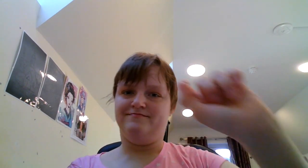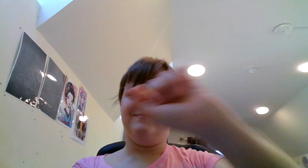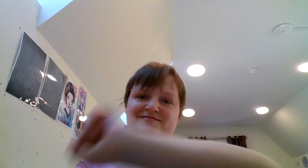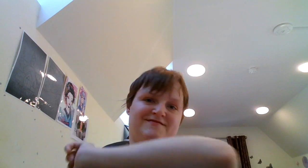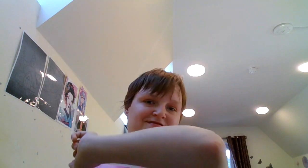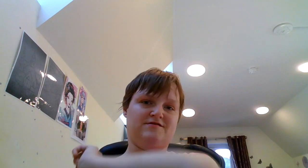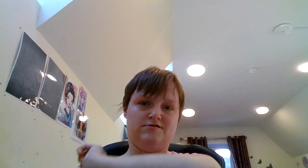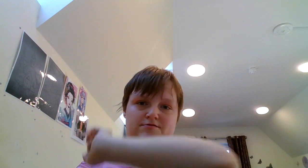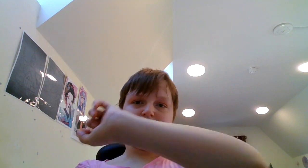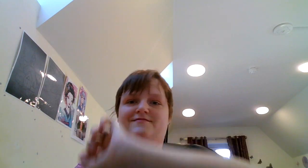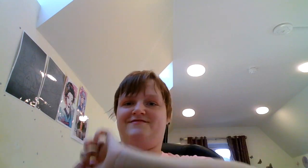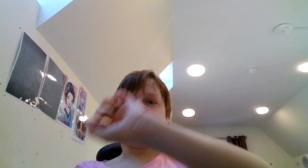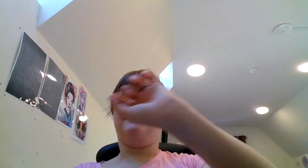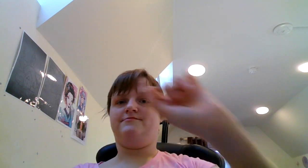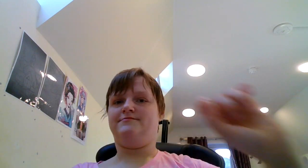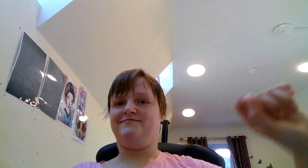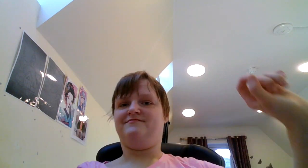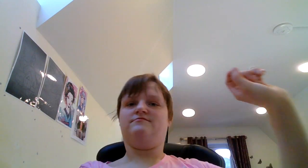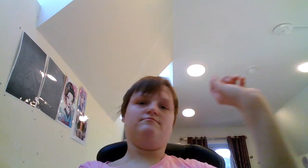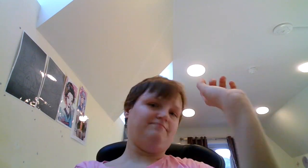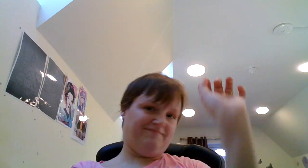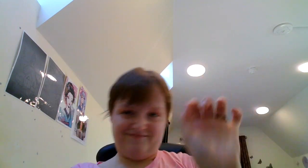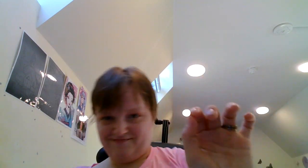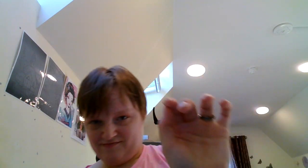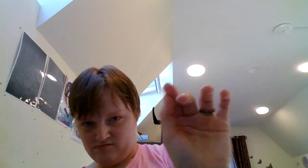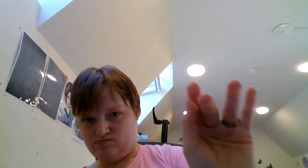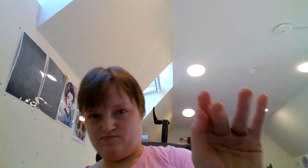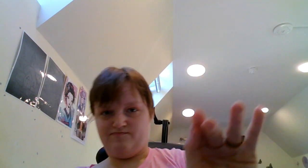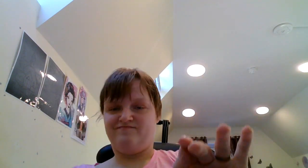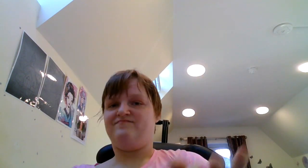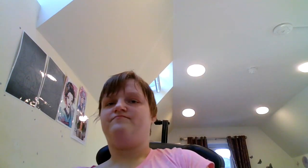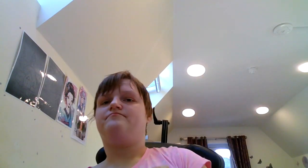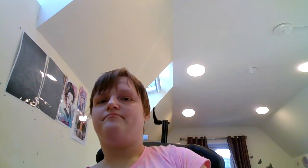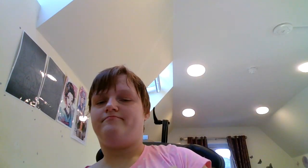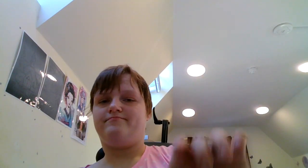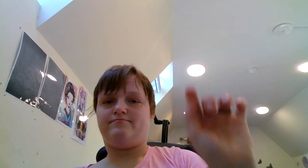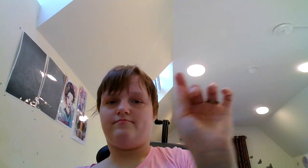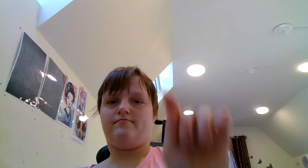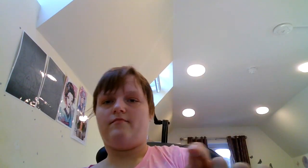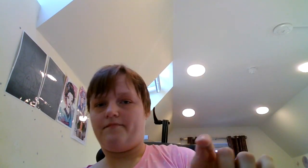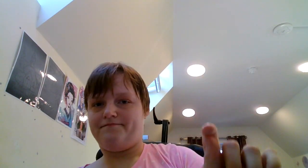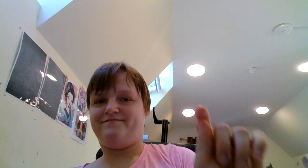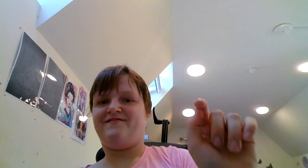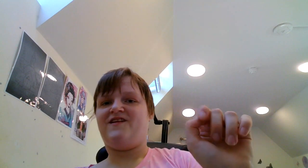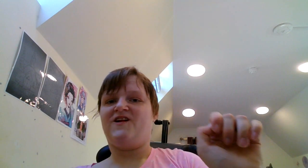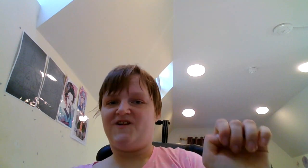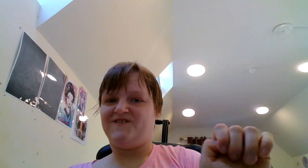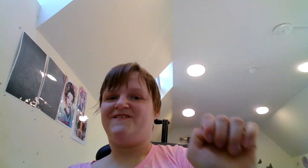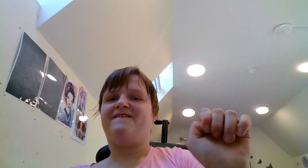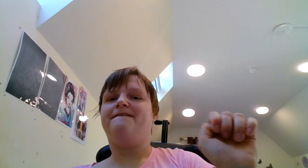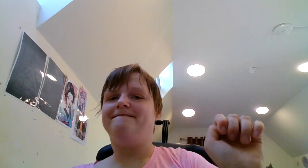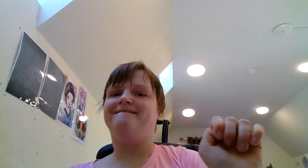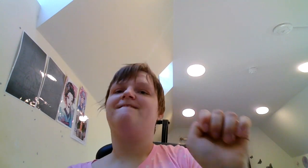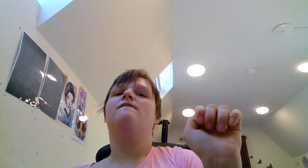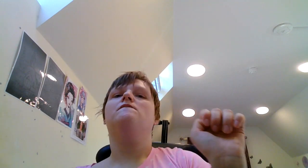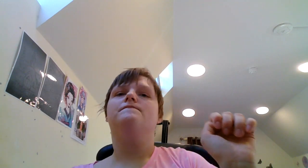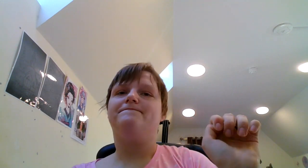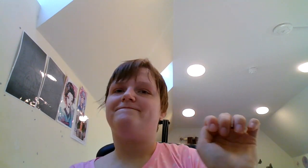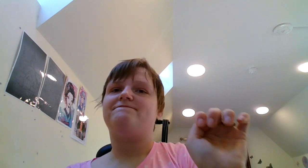insulin extracts were having any benefit. On the 17th of May 1921, Banting, Best